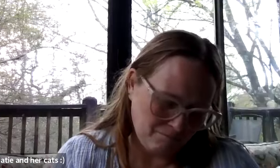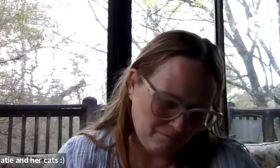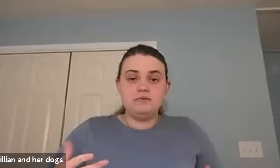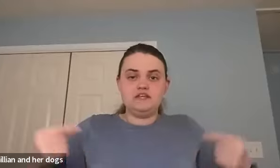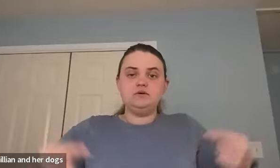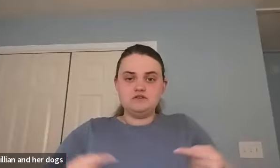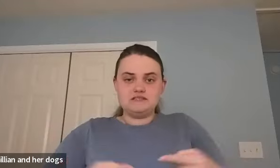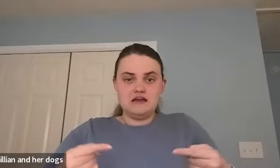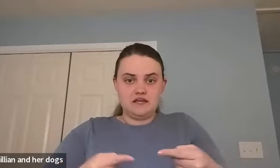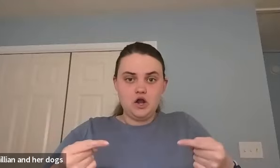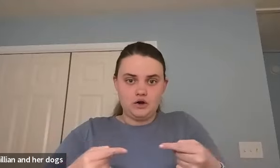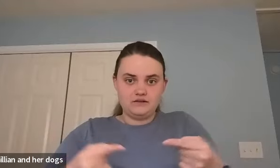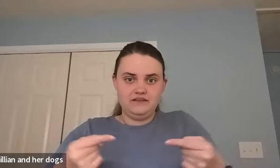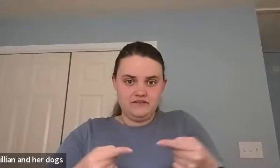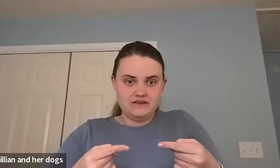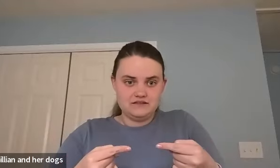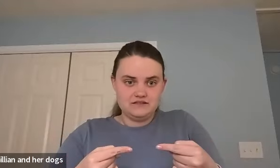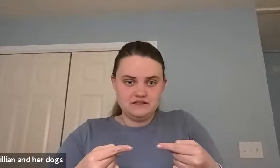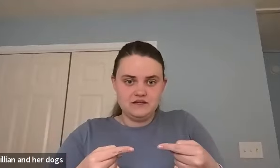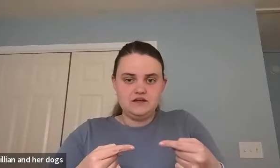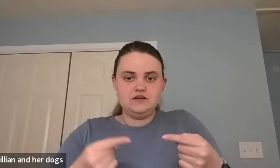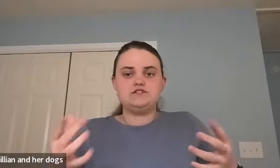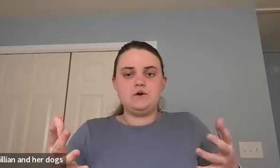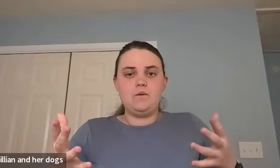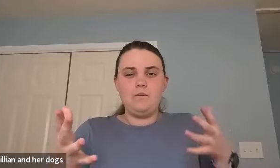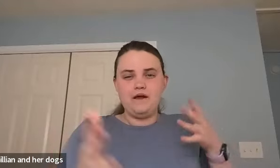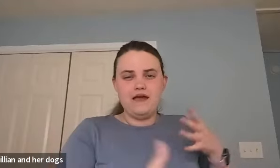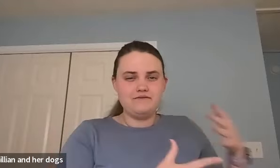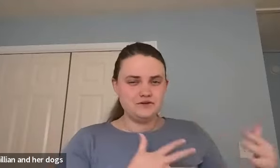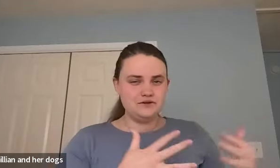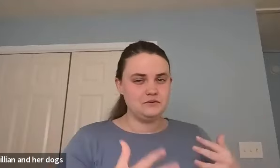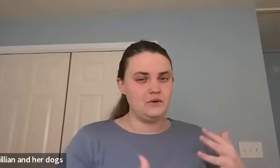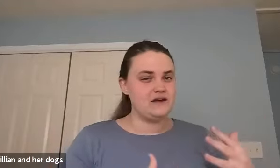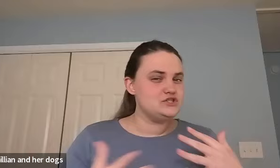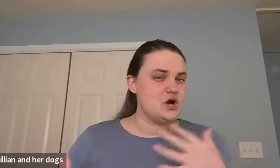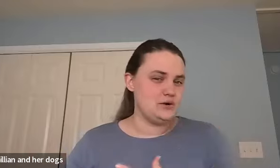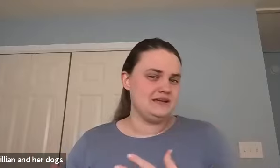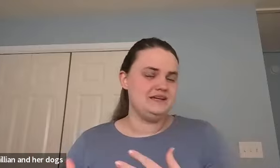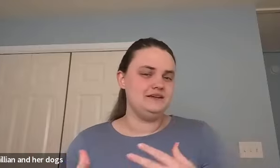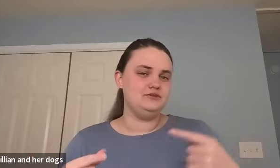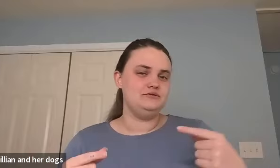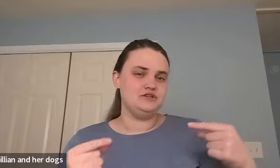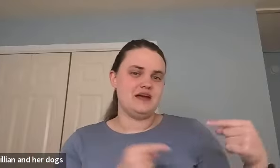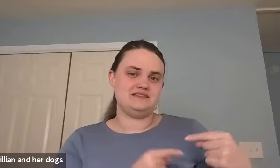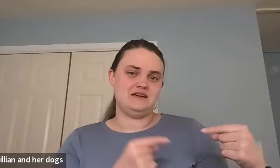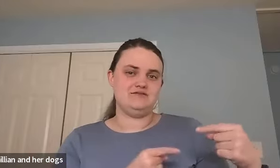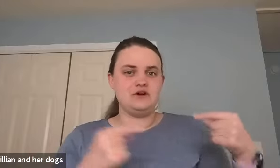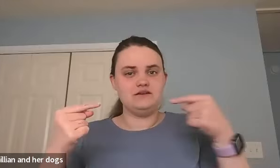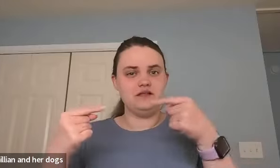show, but then you would do the sign like hurt, like this. So whatever's hurting, you do that sign in front of. Like